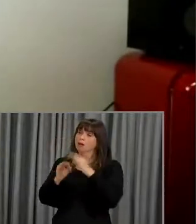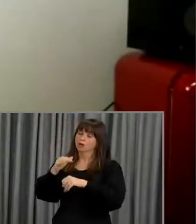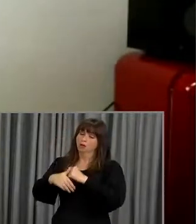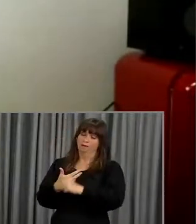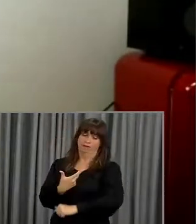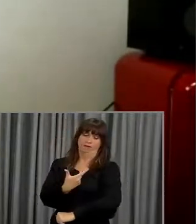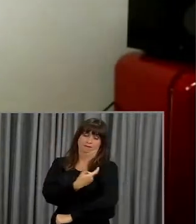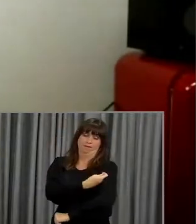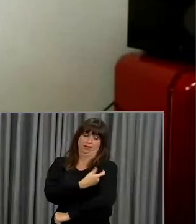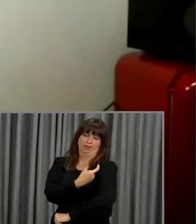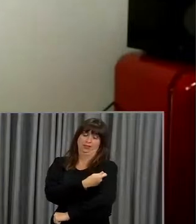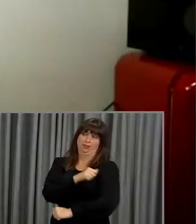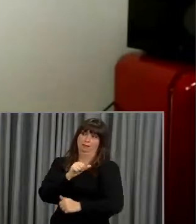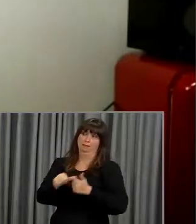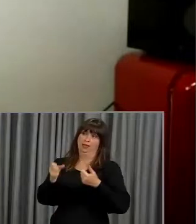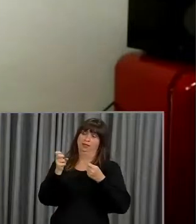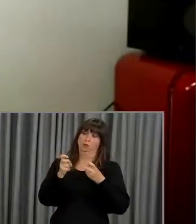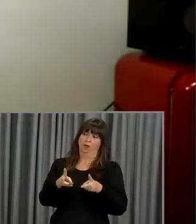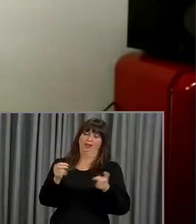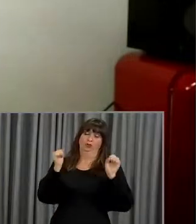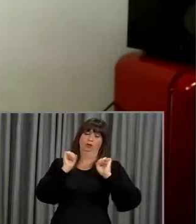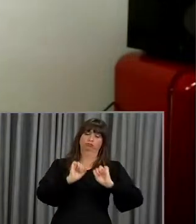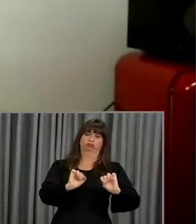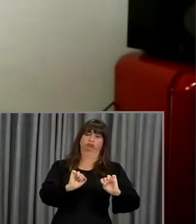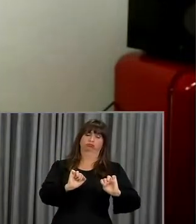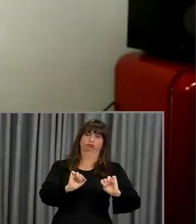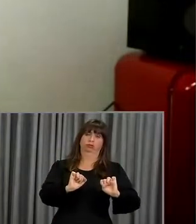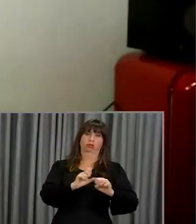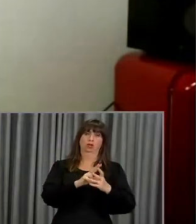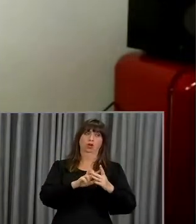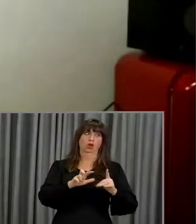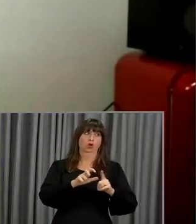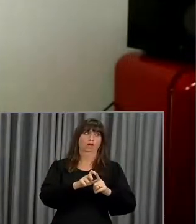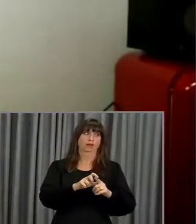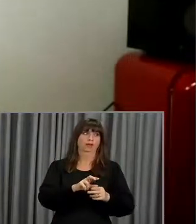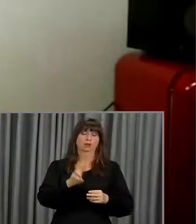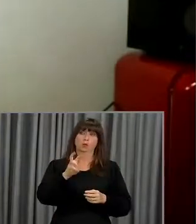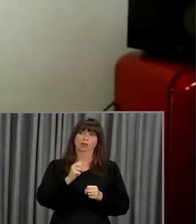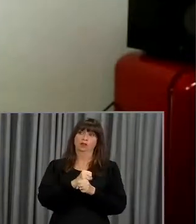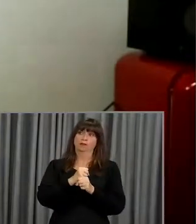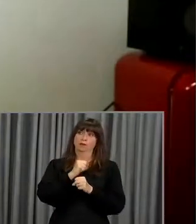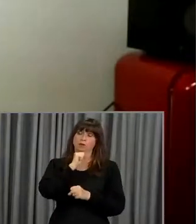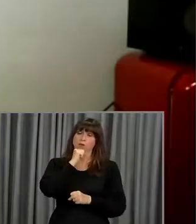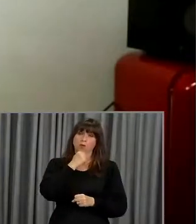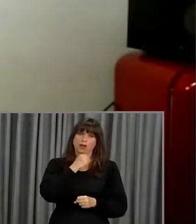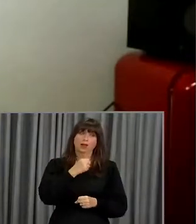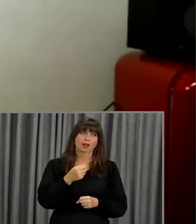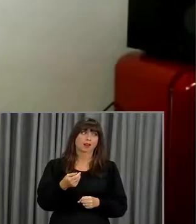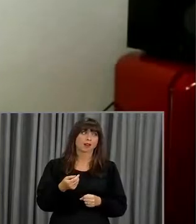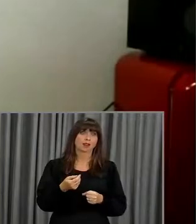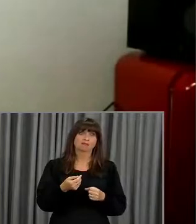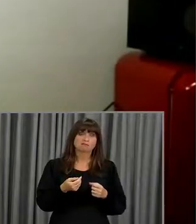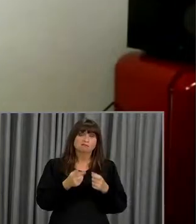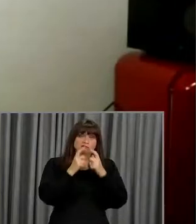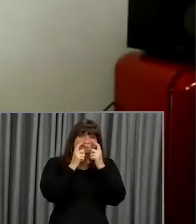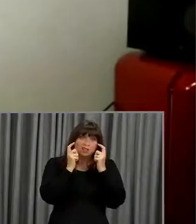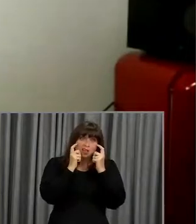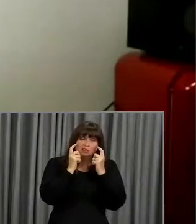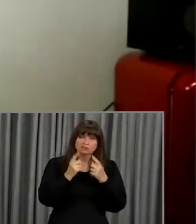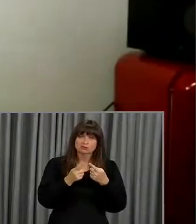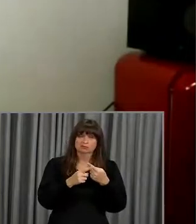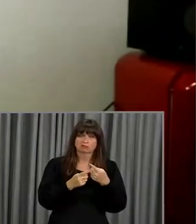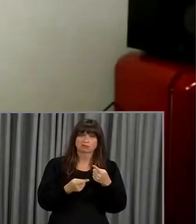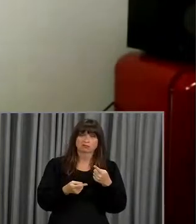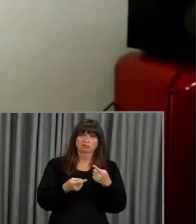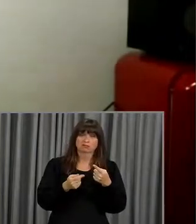best weapon to fight these spikes in COVID numbers. Is the Welsh Government considering bringing back some other measurements, such as the face masks,